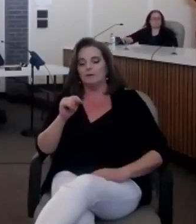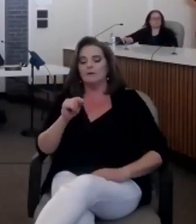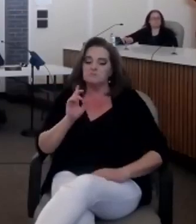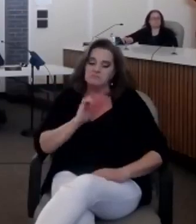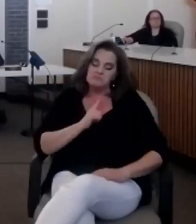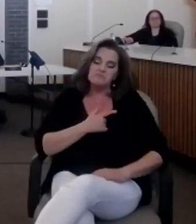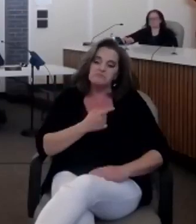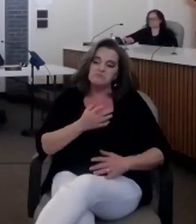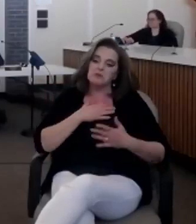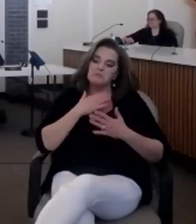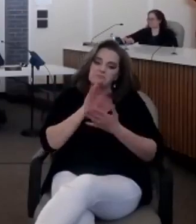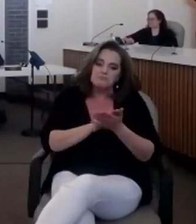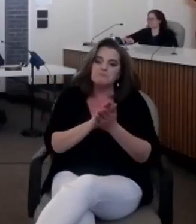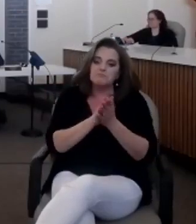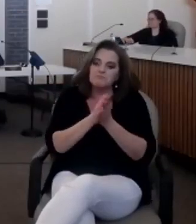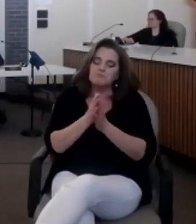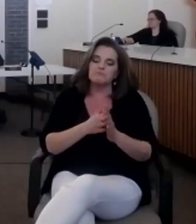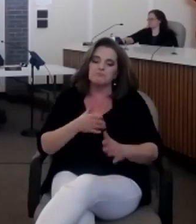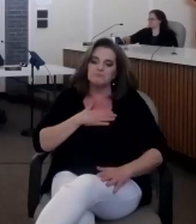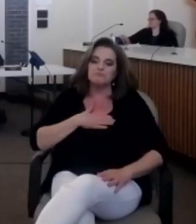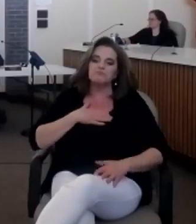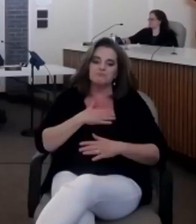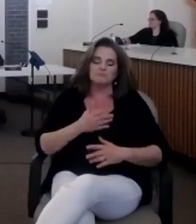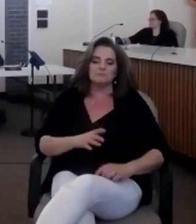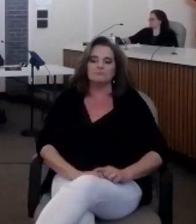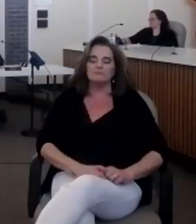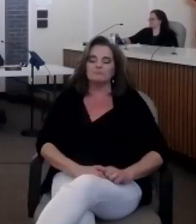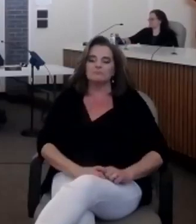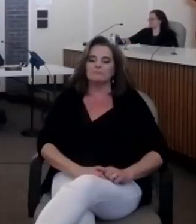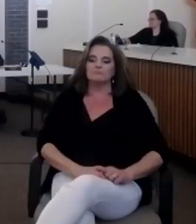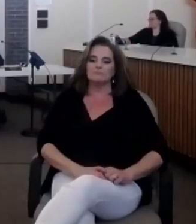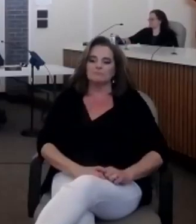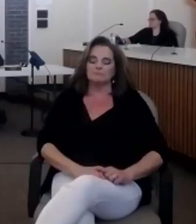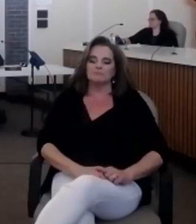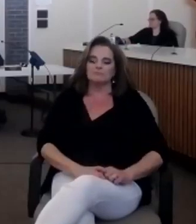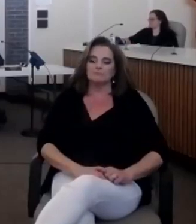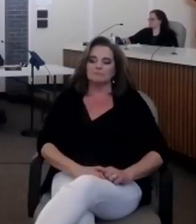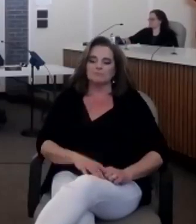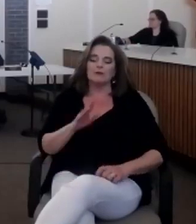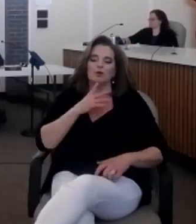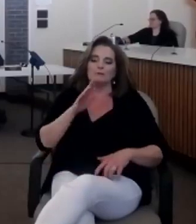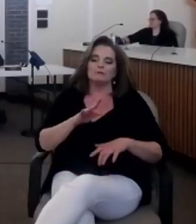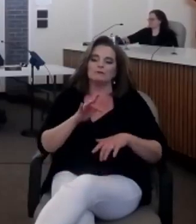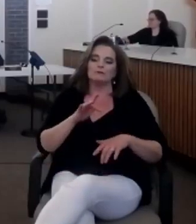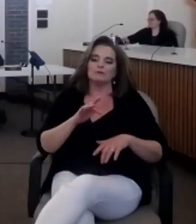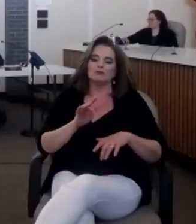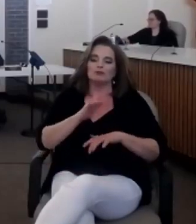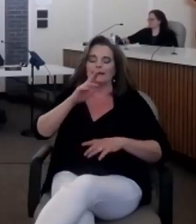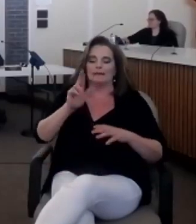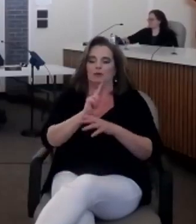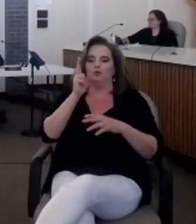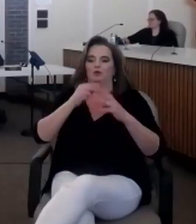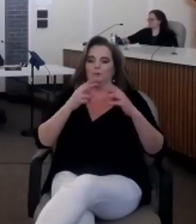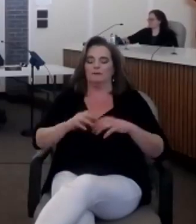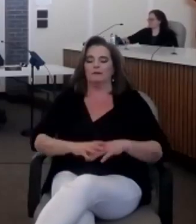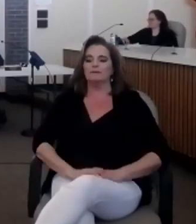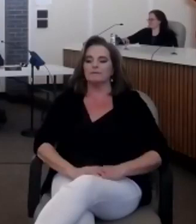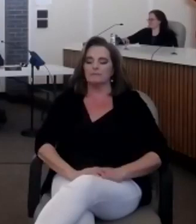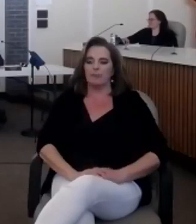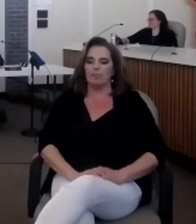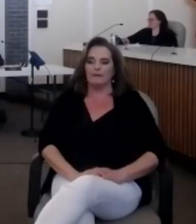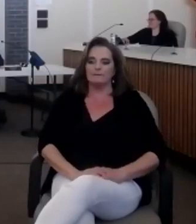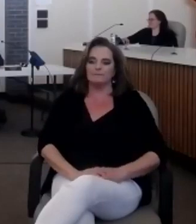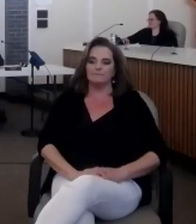to seeing your shiny new building on a hill. Thank you very much. Thank you. For your time. Enjoy the rest of the